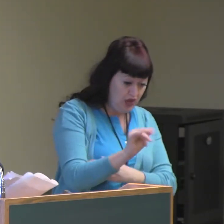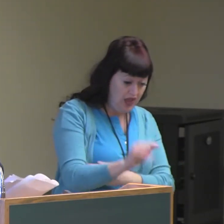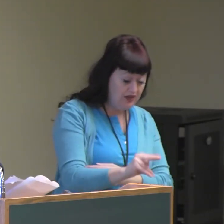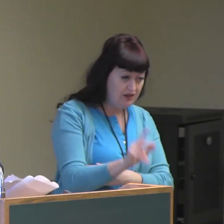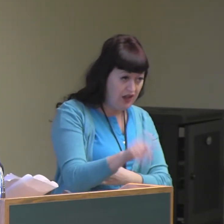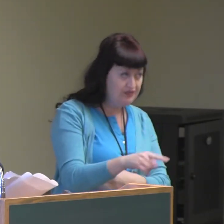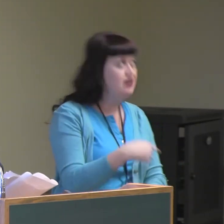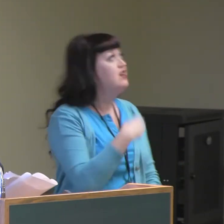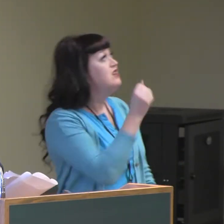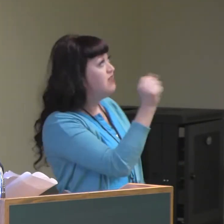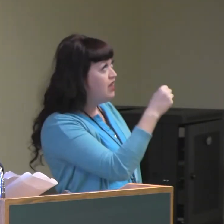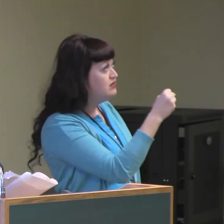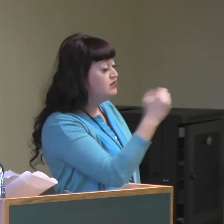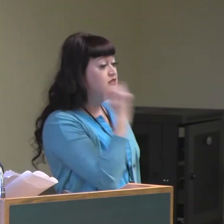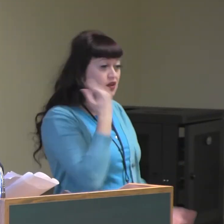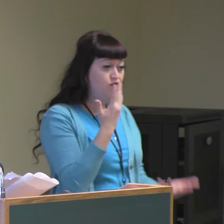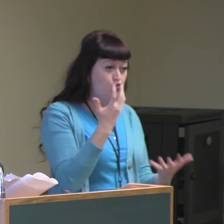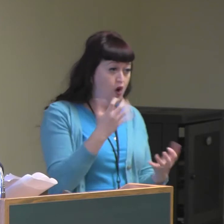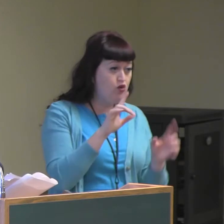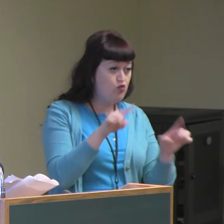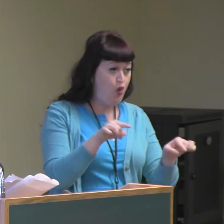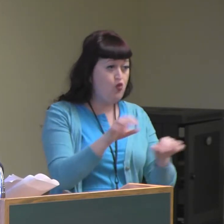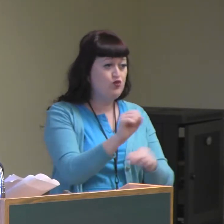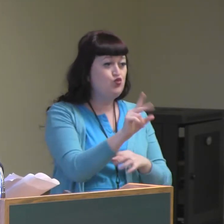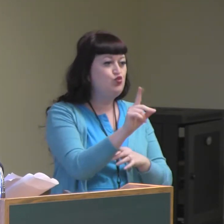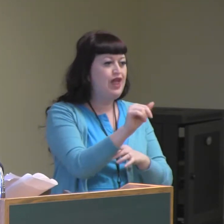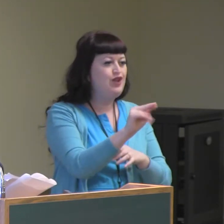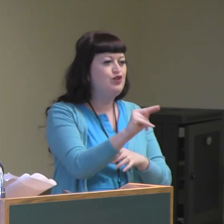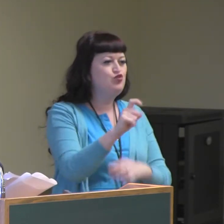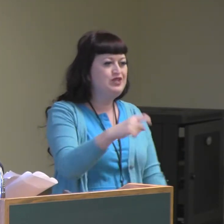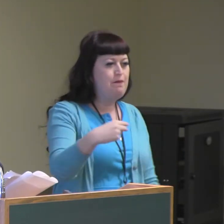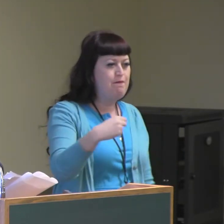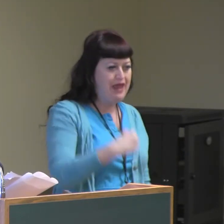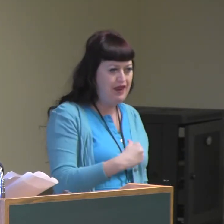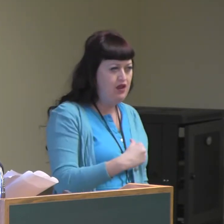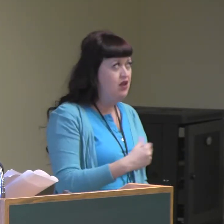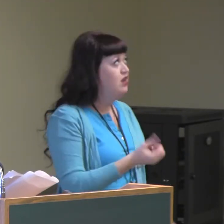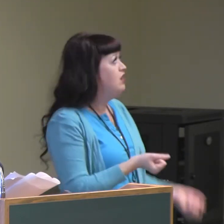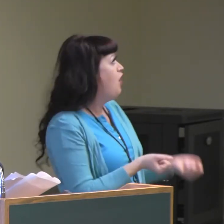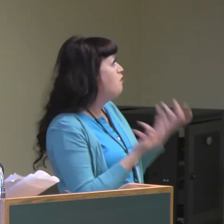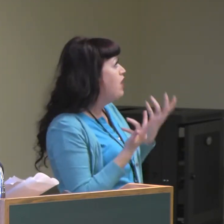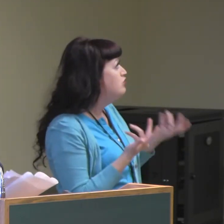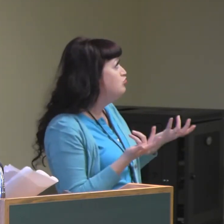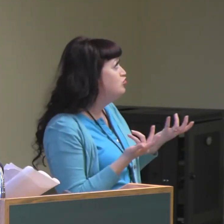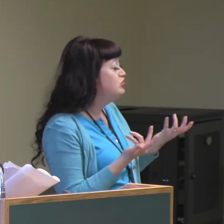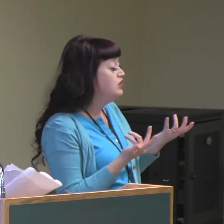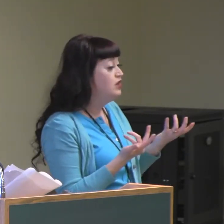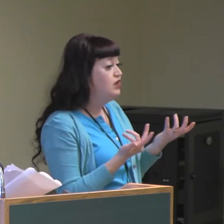I said. If you want to go Sudan, you have to pay money, he said. How much, I asked.